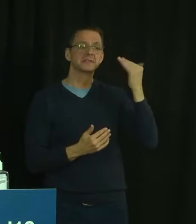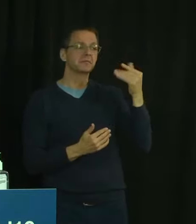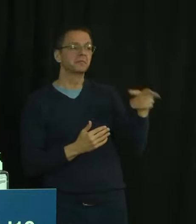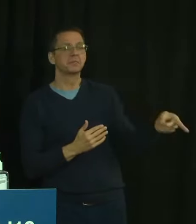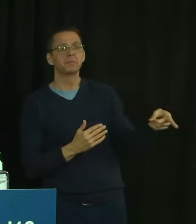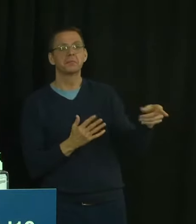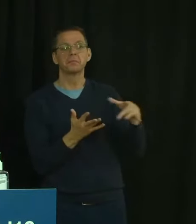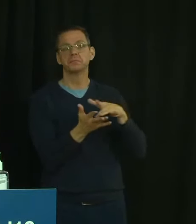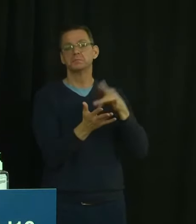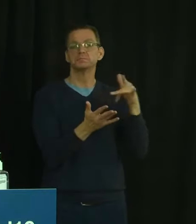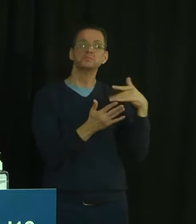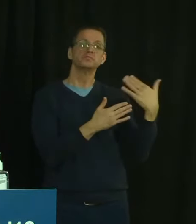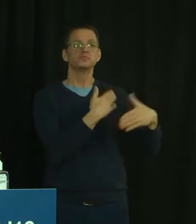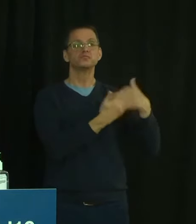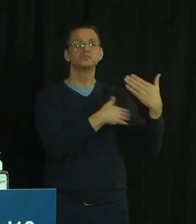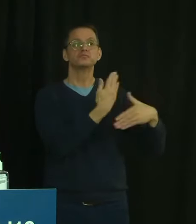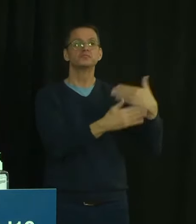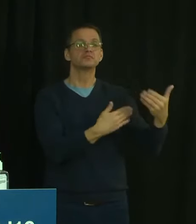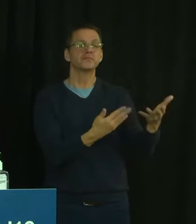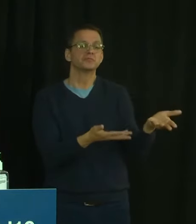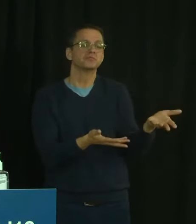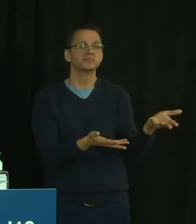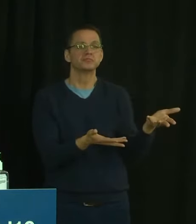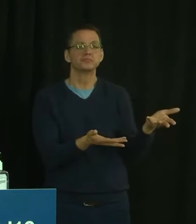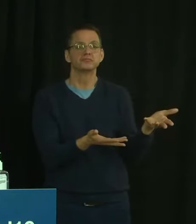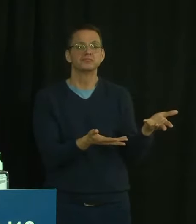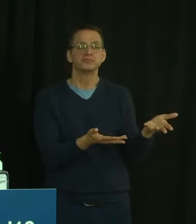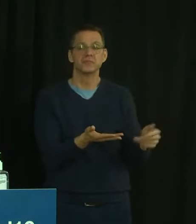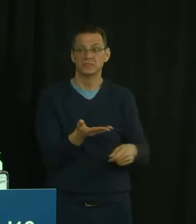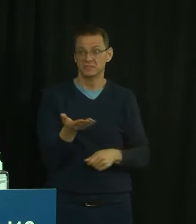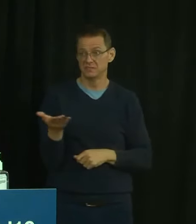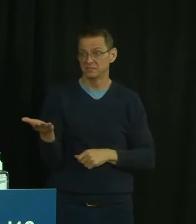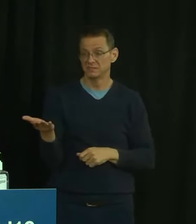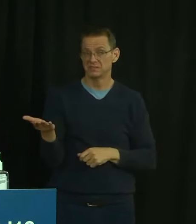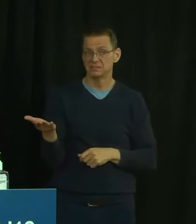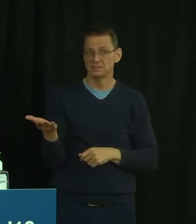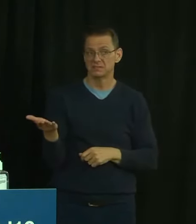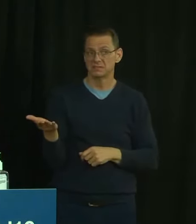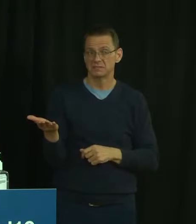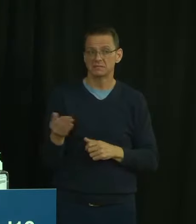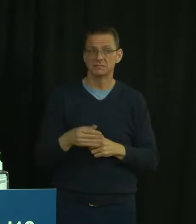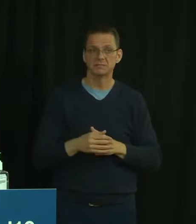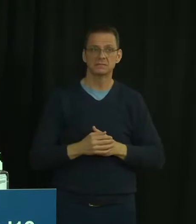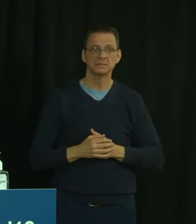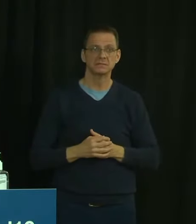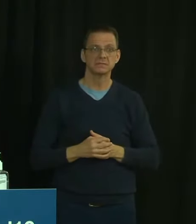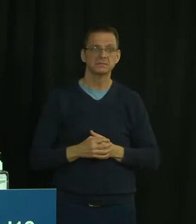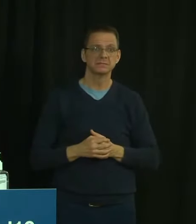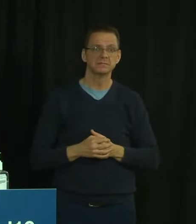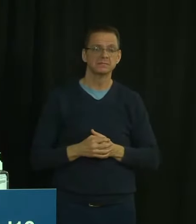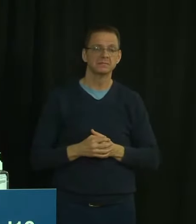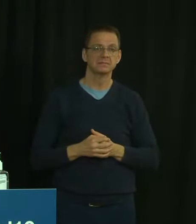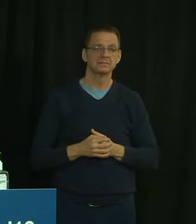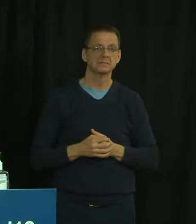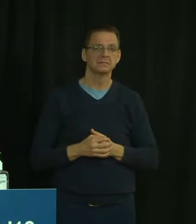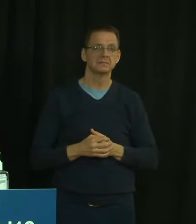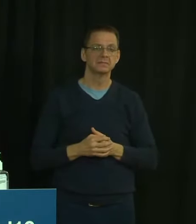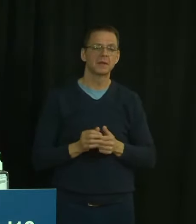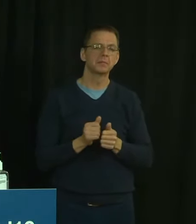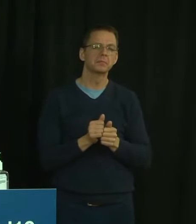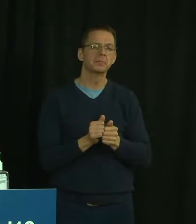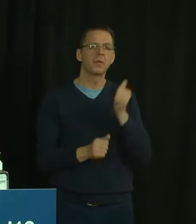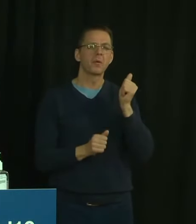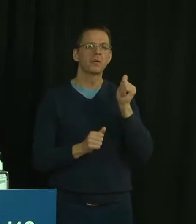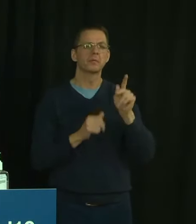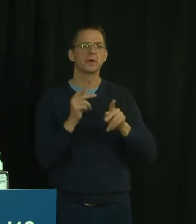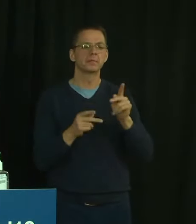rules. What I know is that the vast majority of Albertans, both individually and in